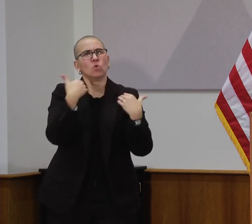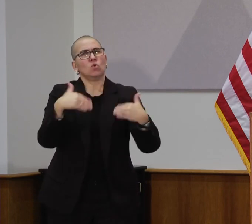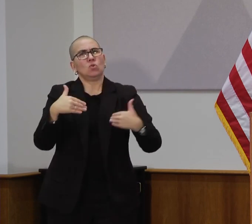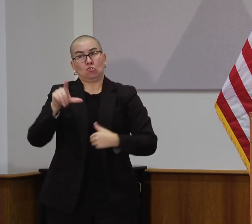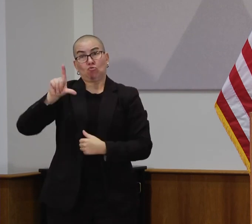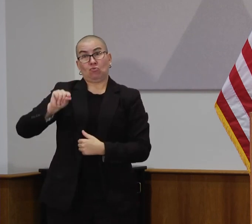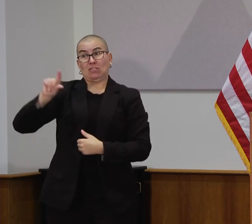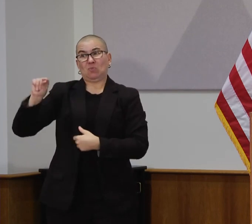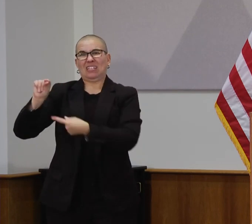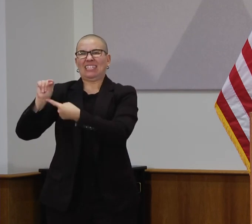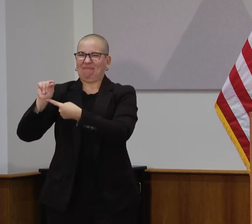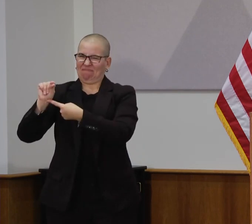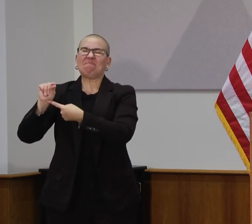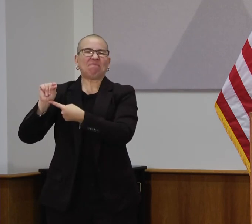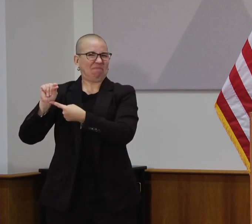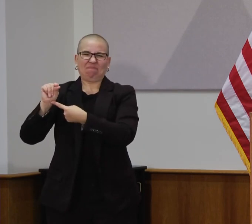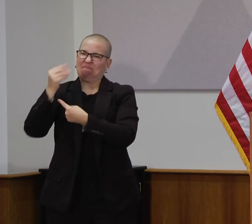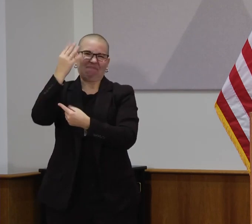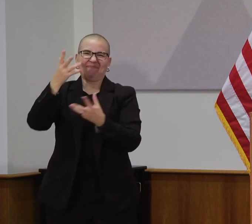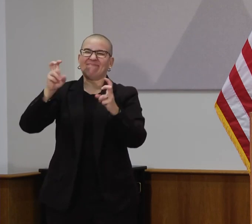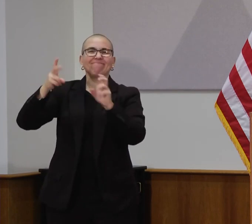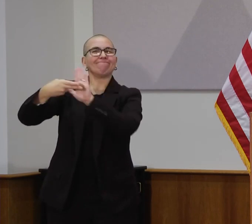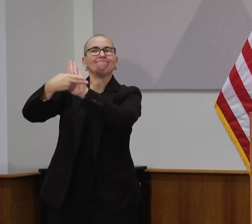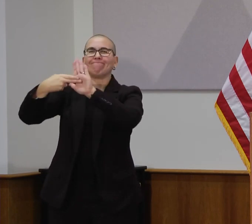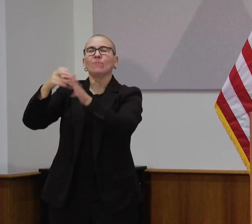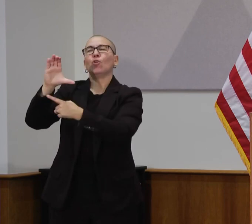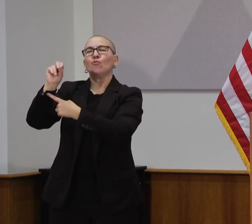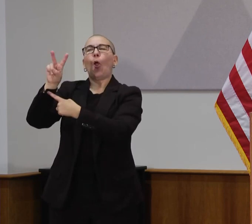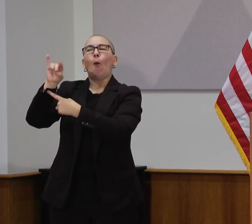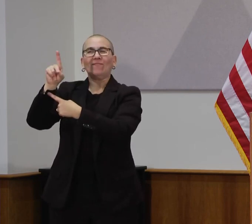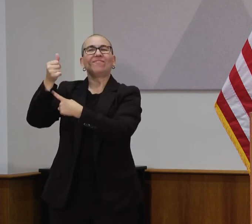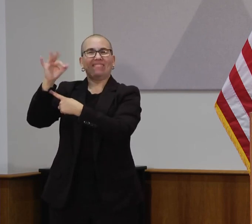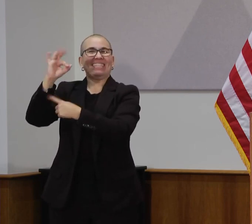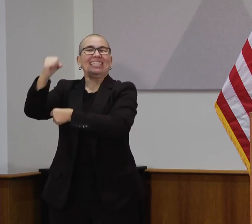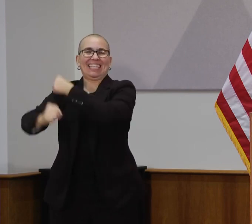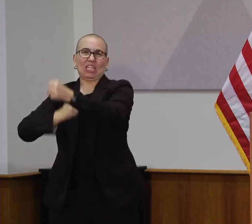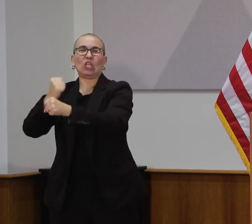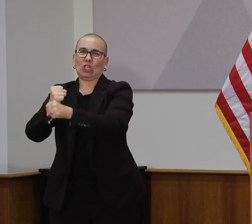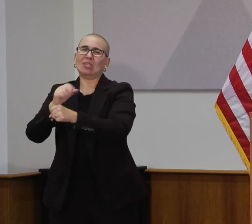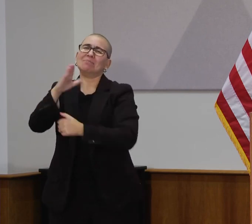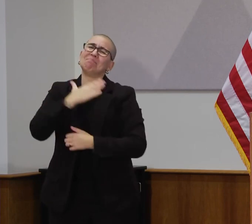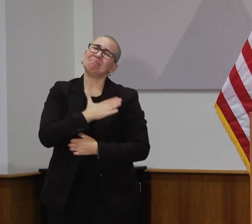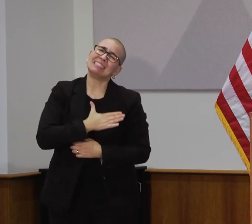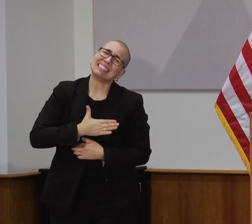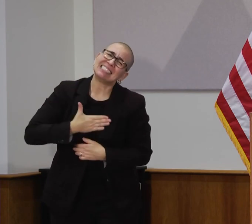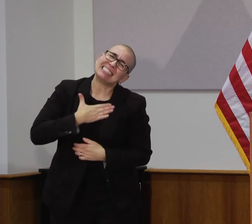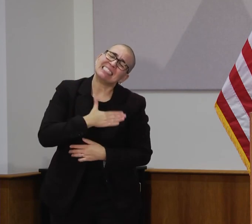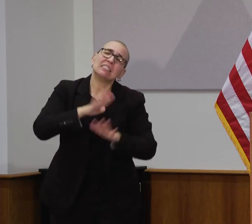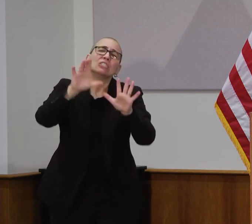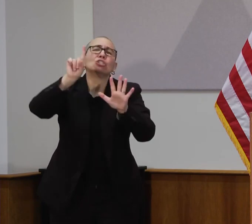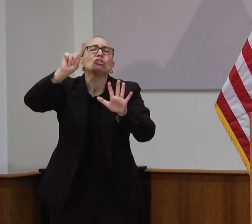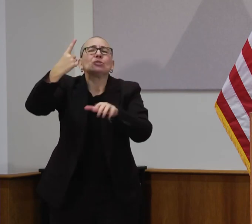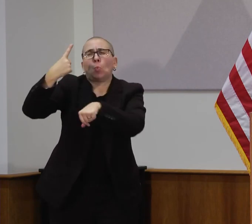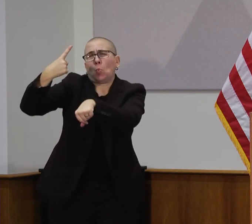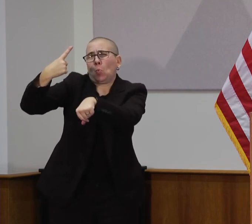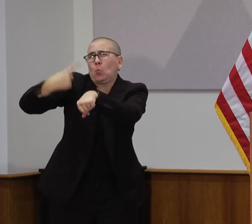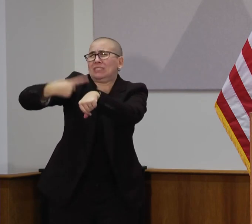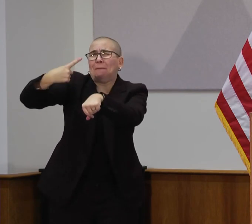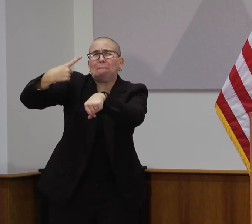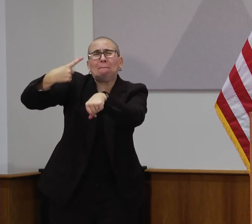year. And God help us that 2020 will be the only COVID year or the worst COVID year. We know COVID's going to continue